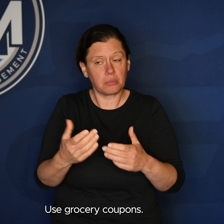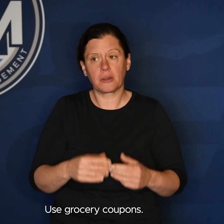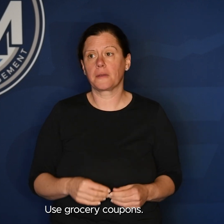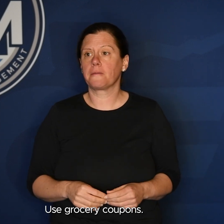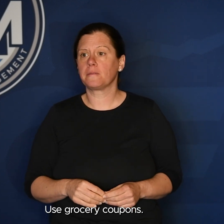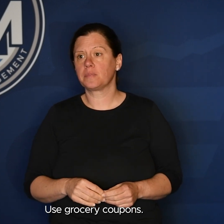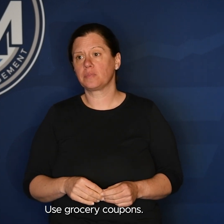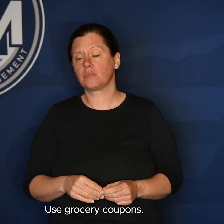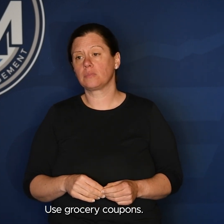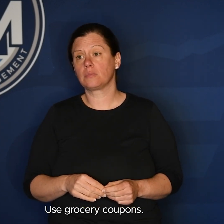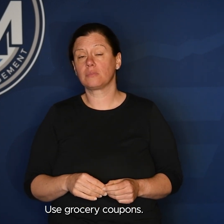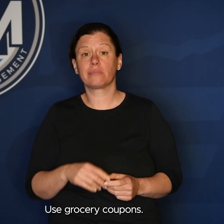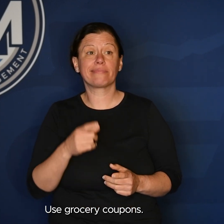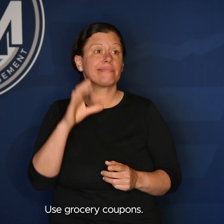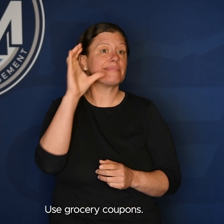Use grocery coupons.